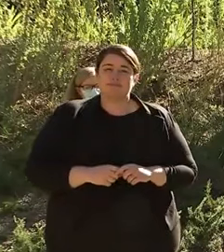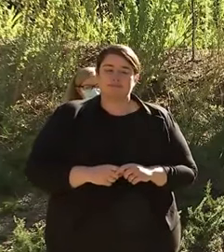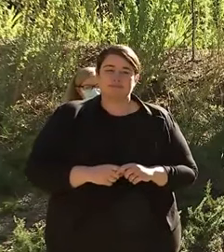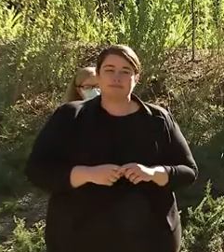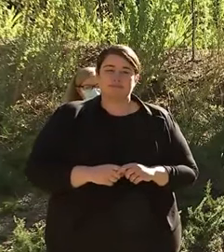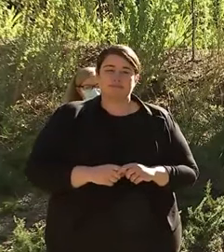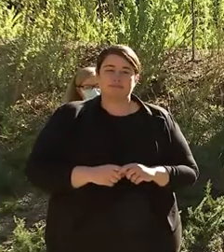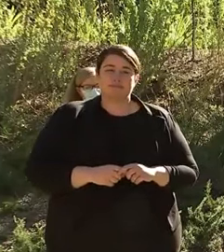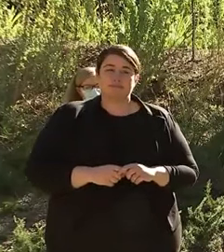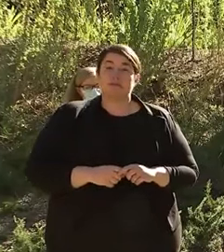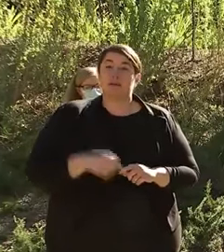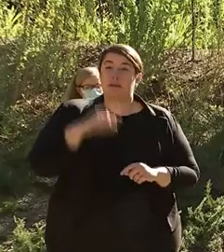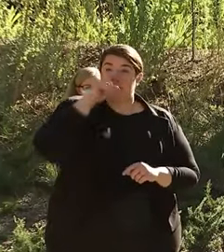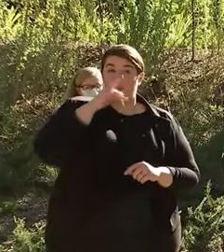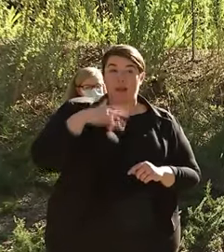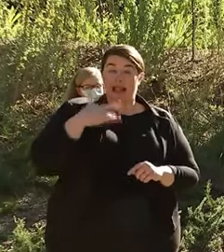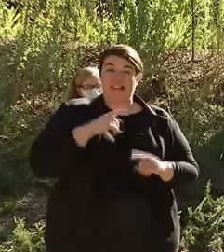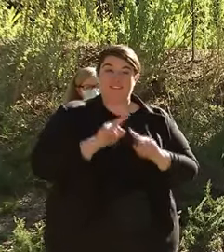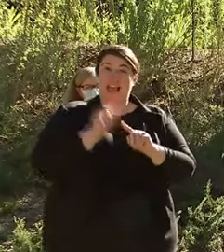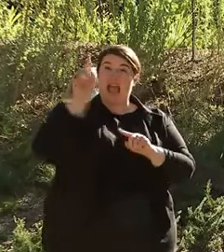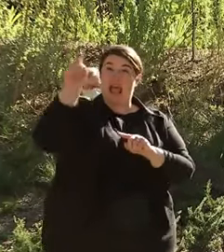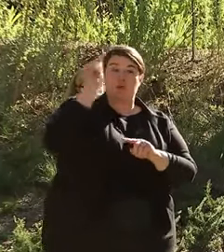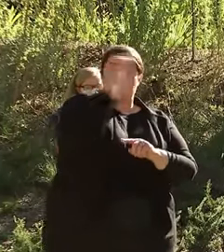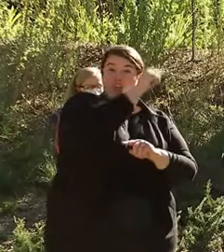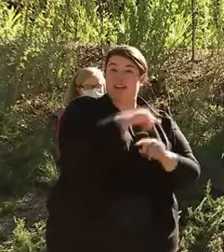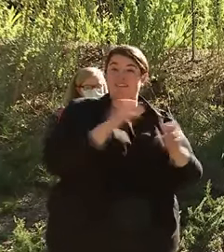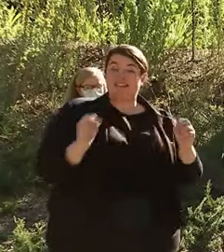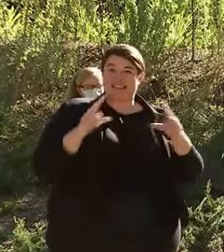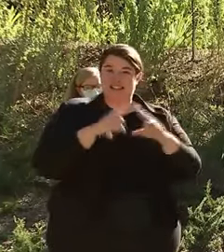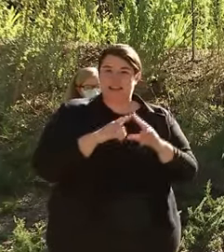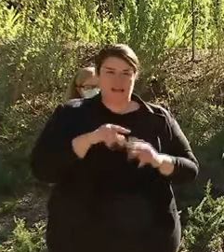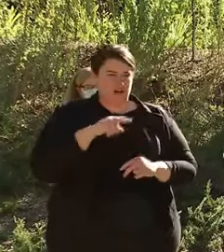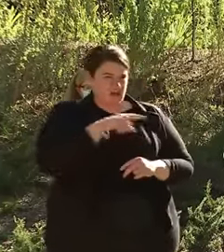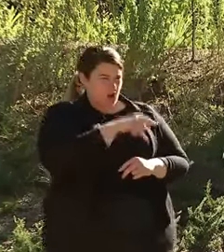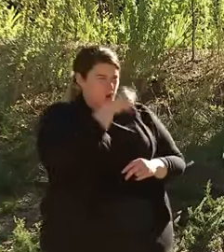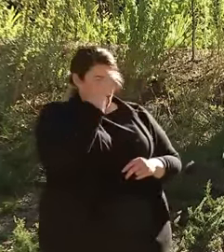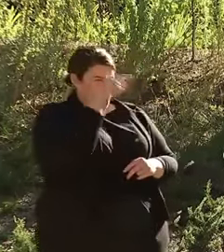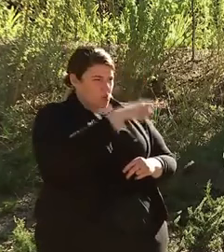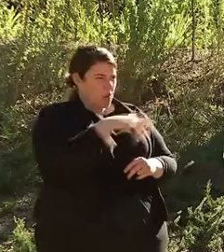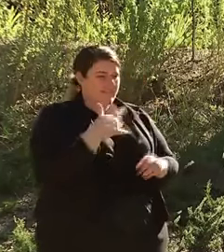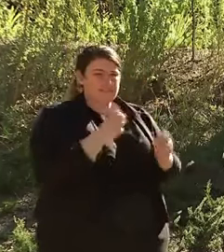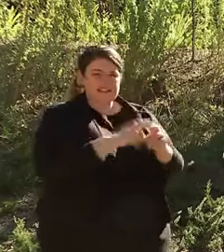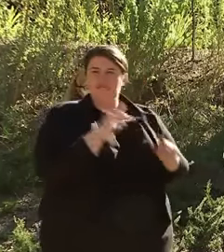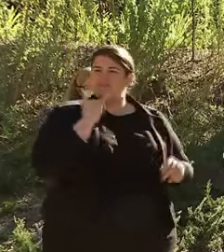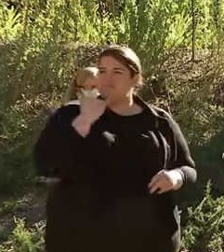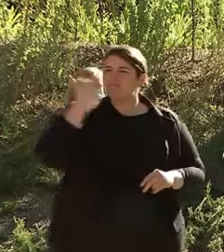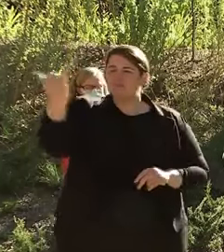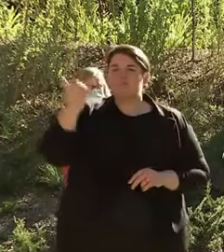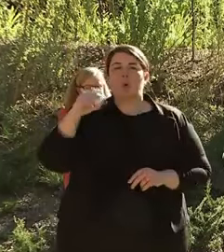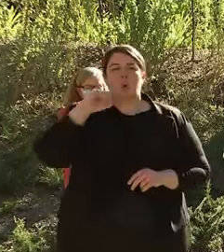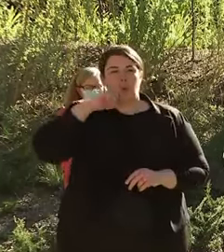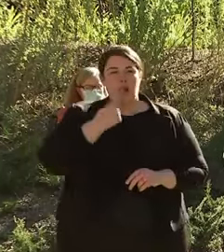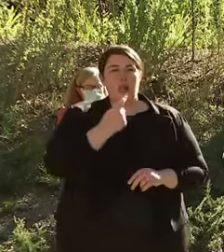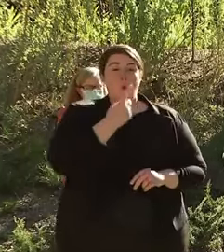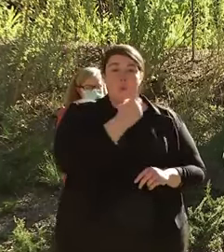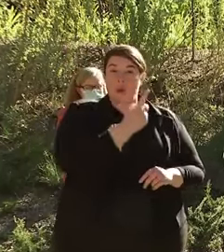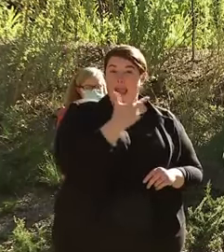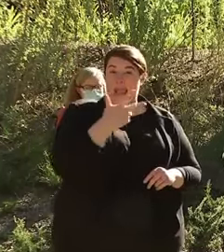willing to dob in those people that have turned up when they shouldn't have. So that Crime Stoppers number